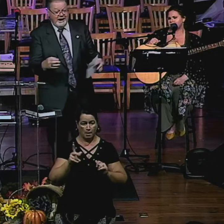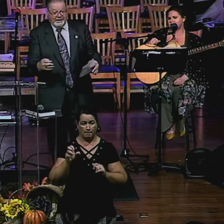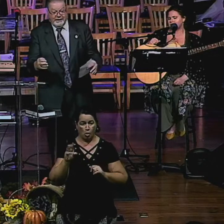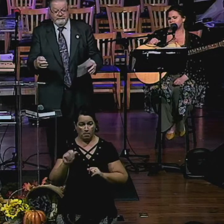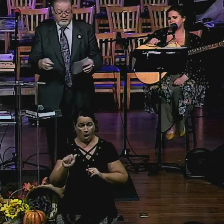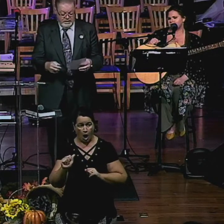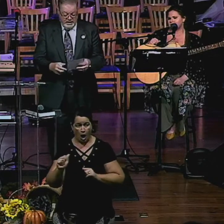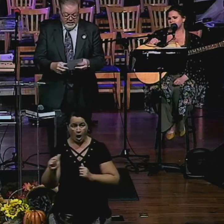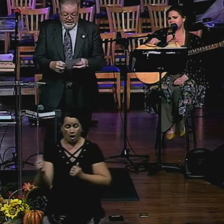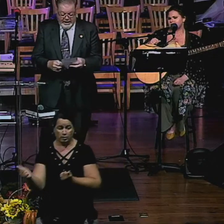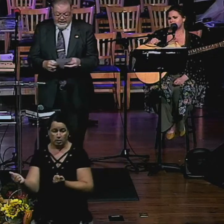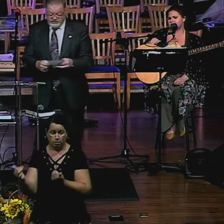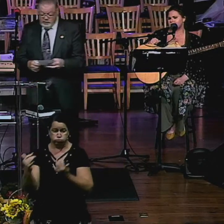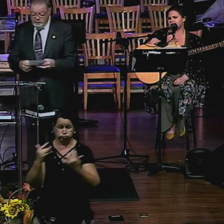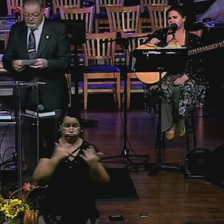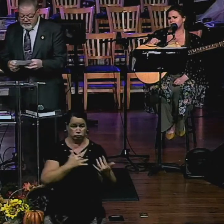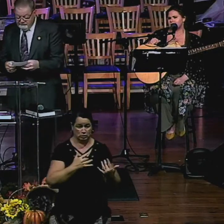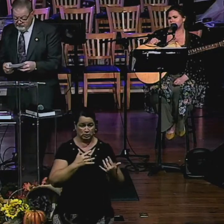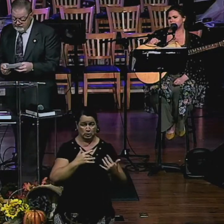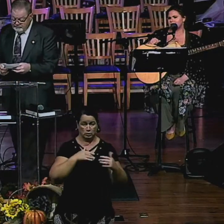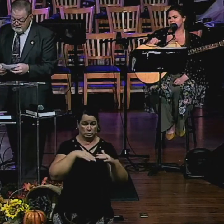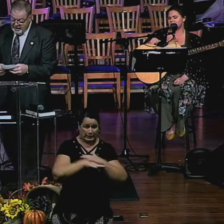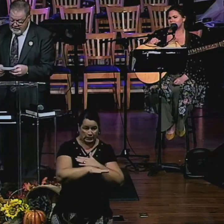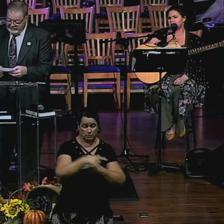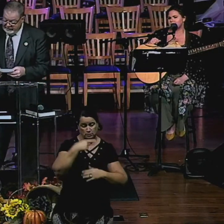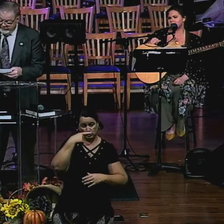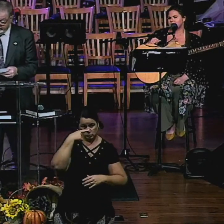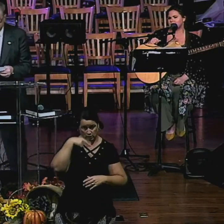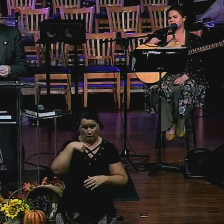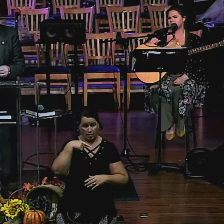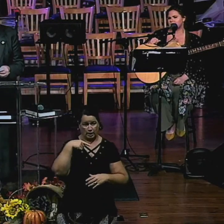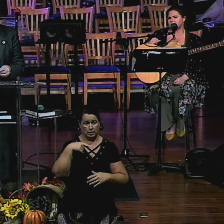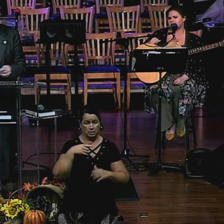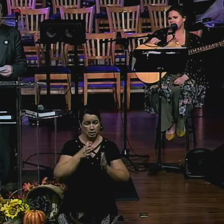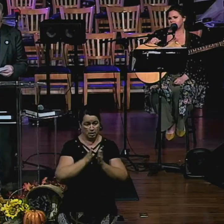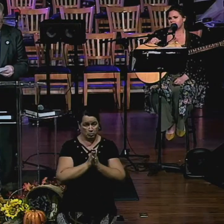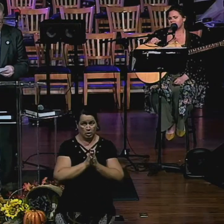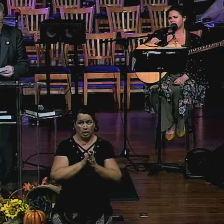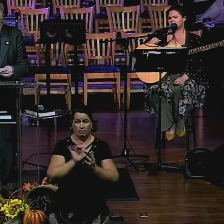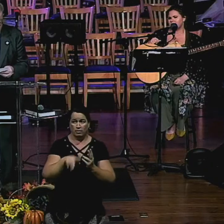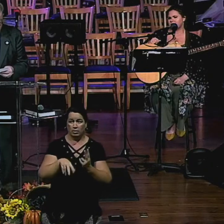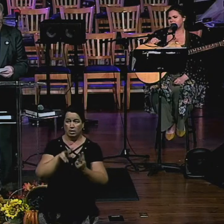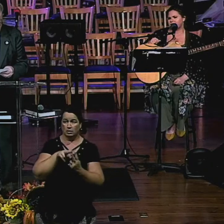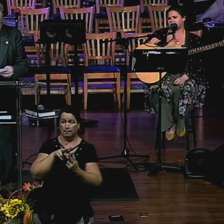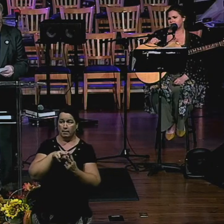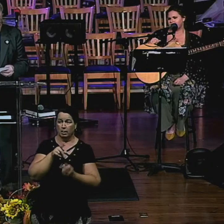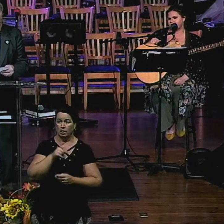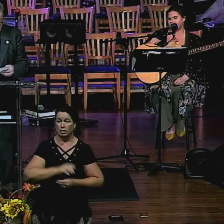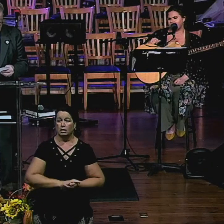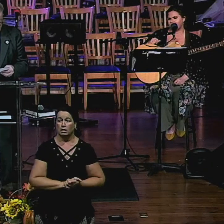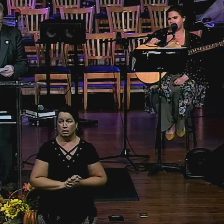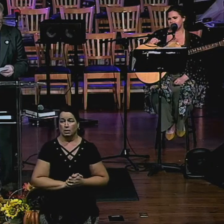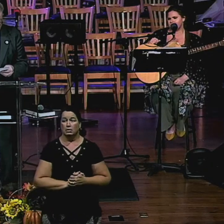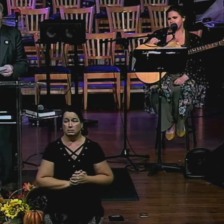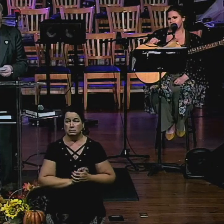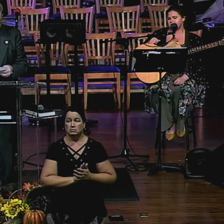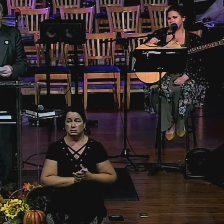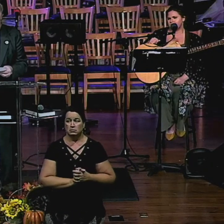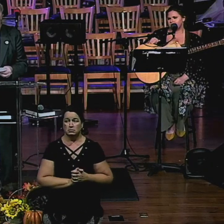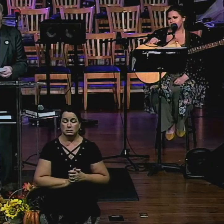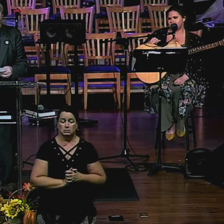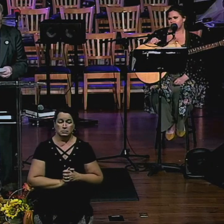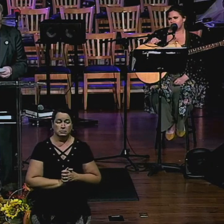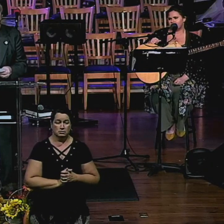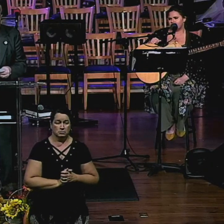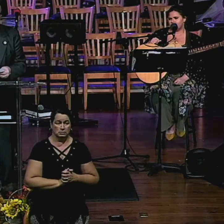into Thailand. And so pray for Todd and Katie as they minister to refugees in Thailand. And here's our offertory